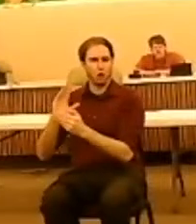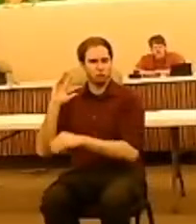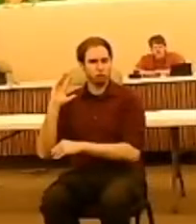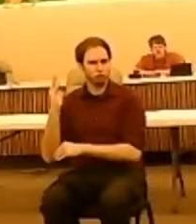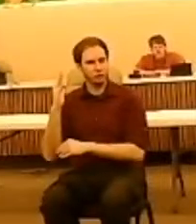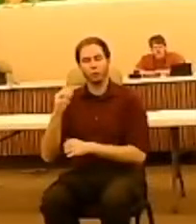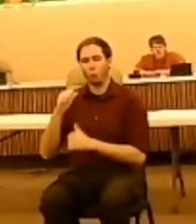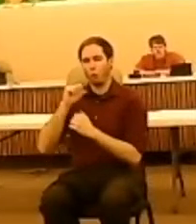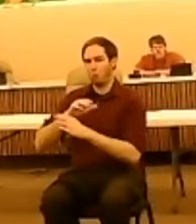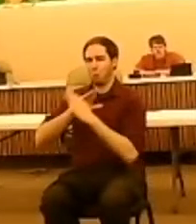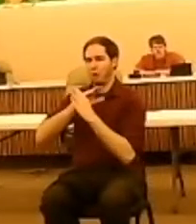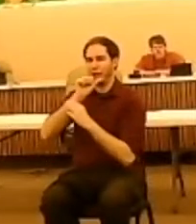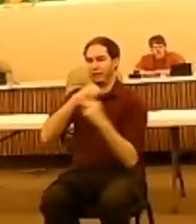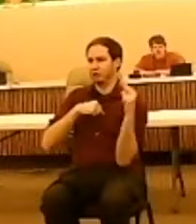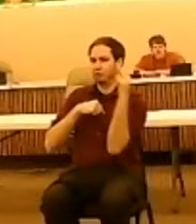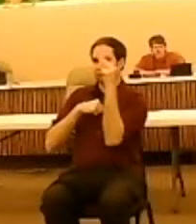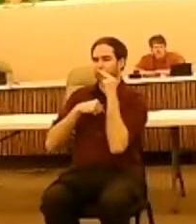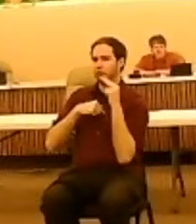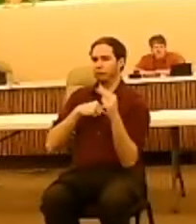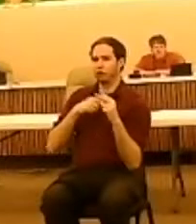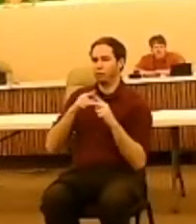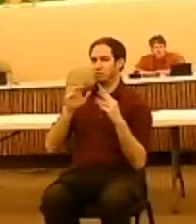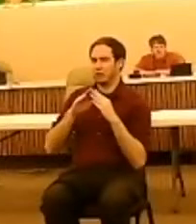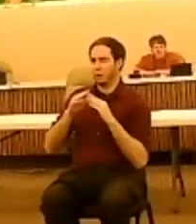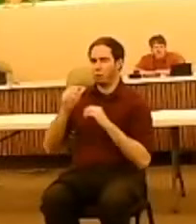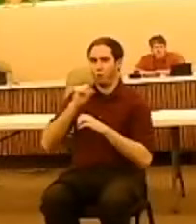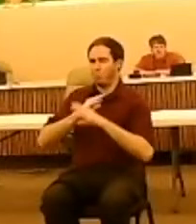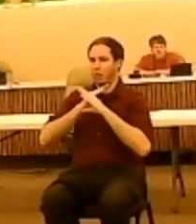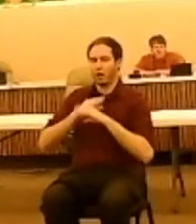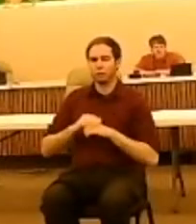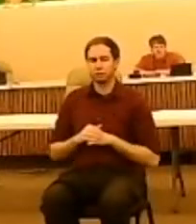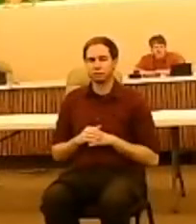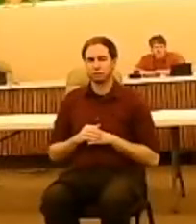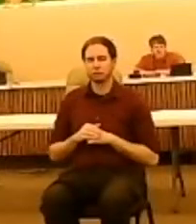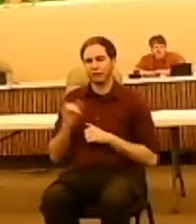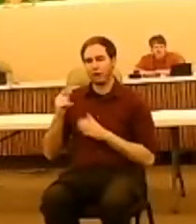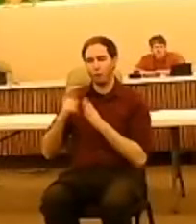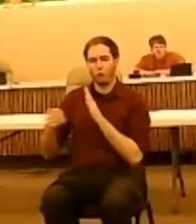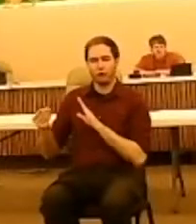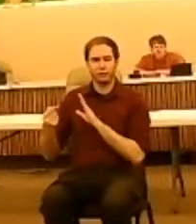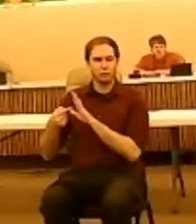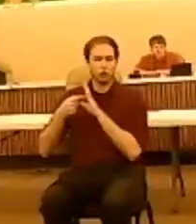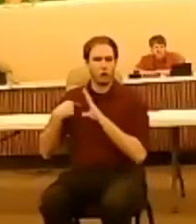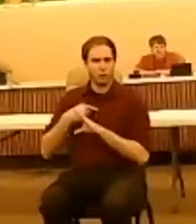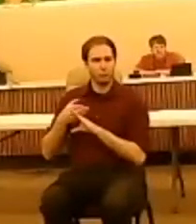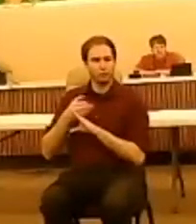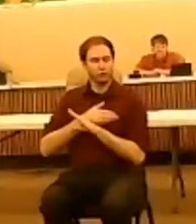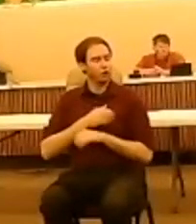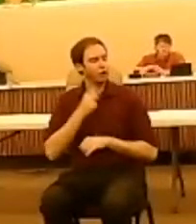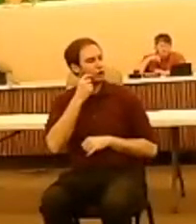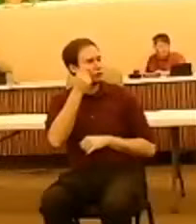But again, we want to see That's understandable. model that shows that. Thank you.